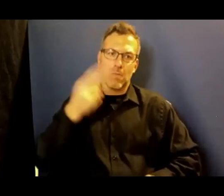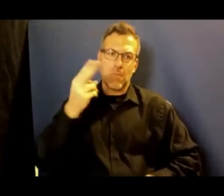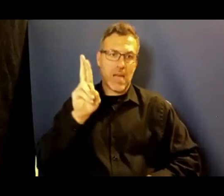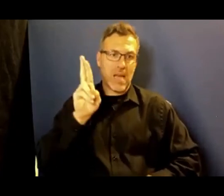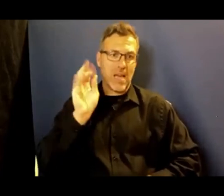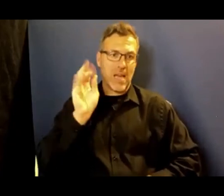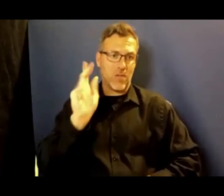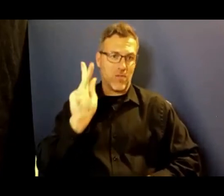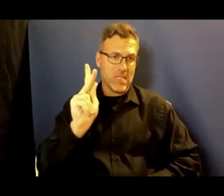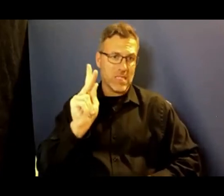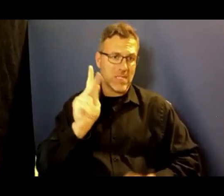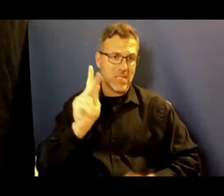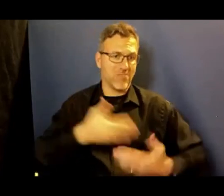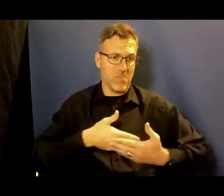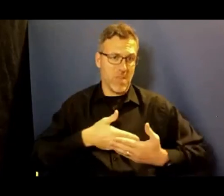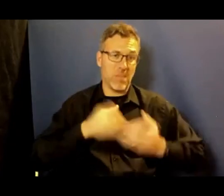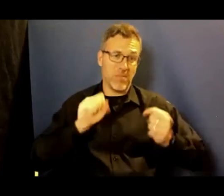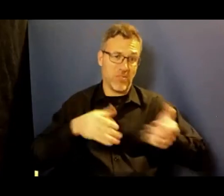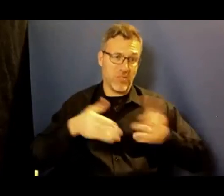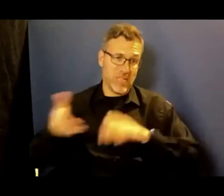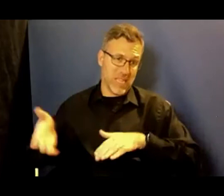babies.